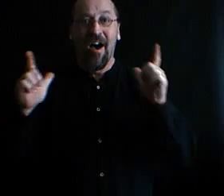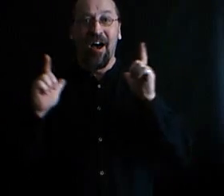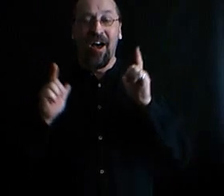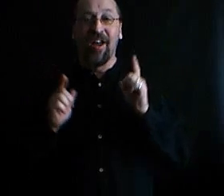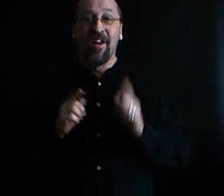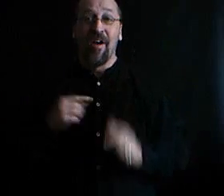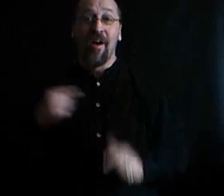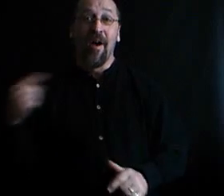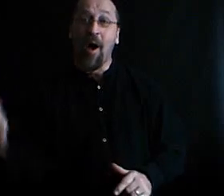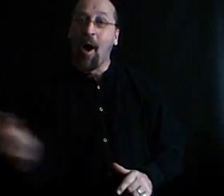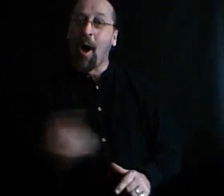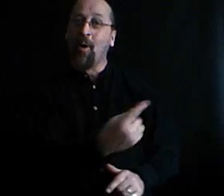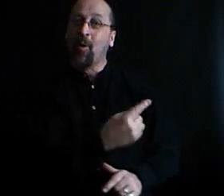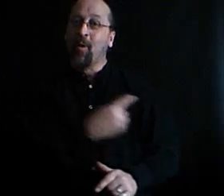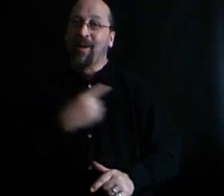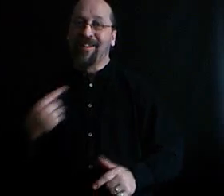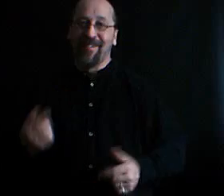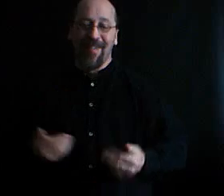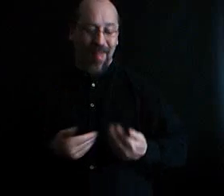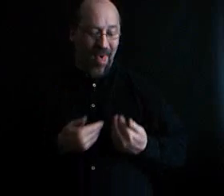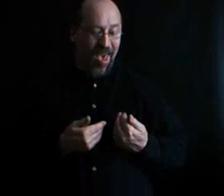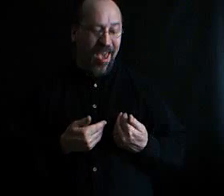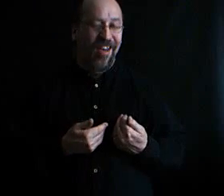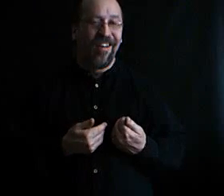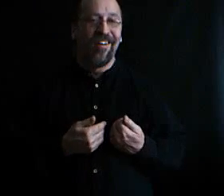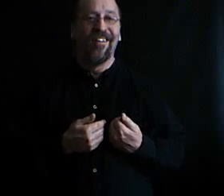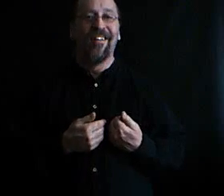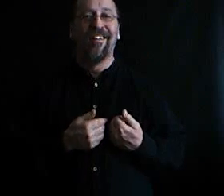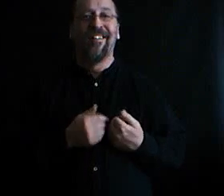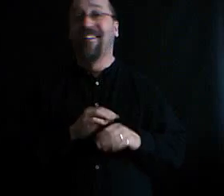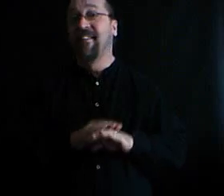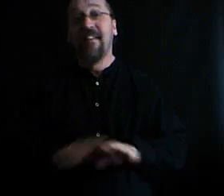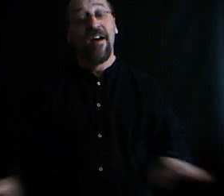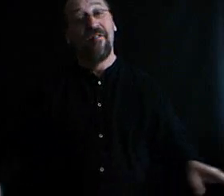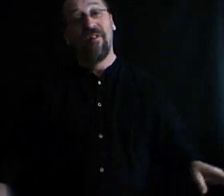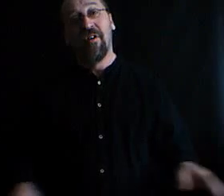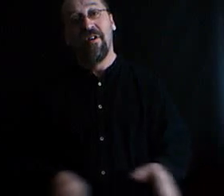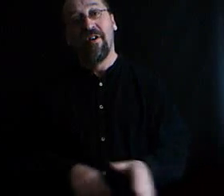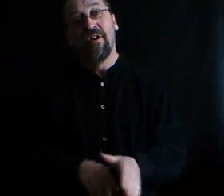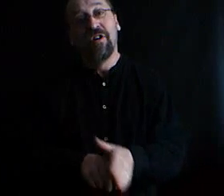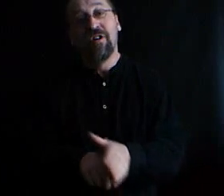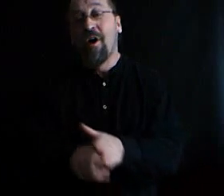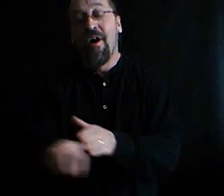Always there, never gone